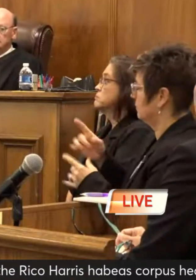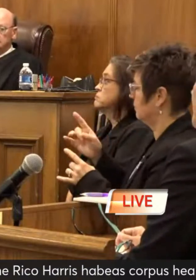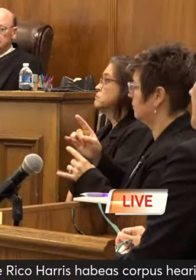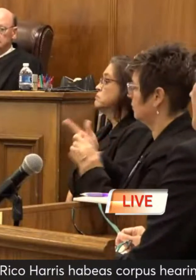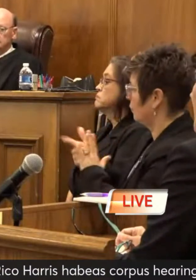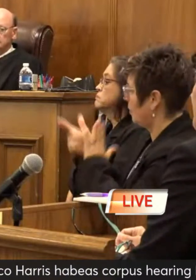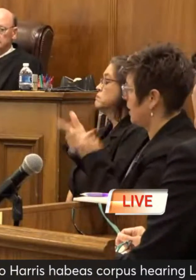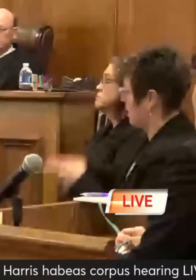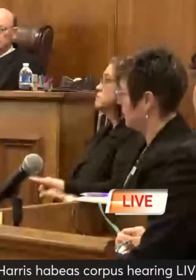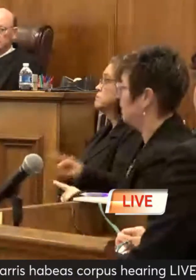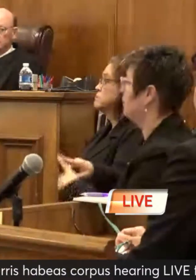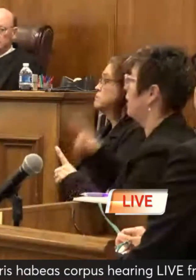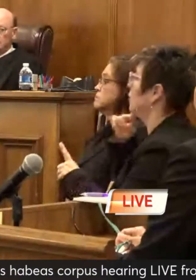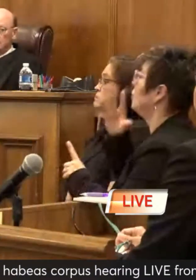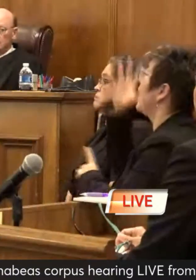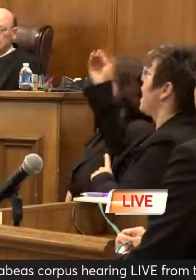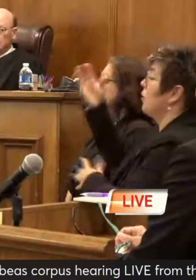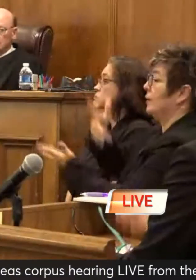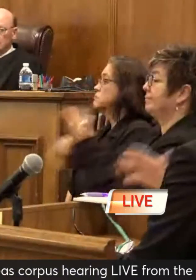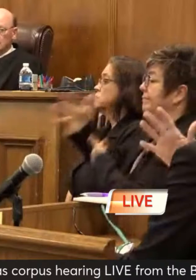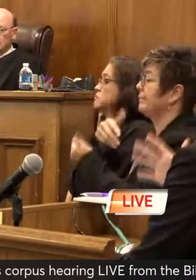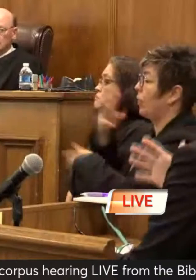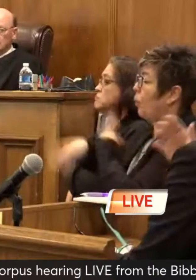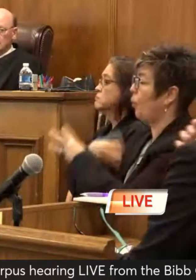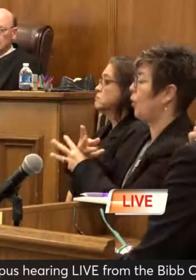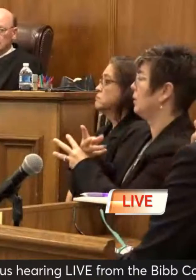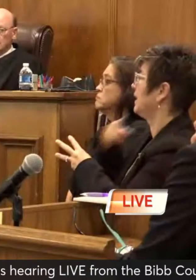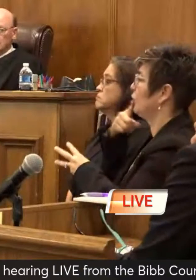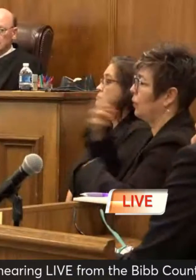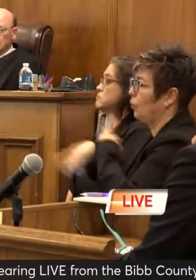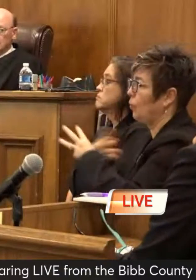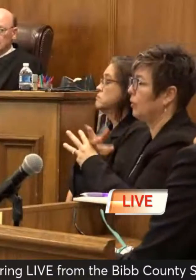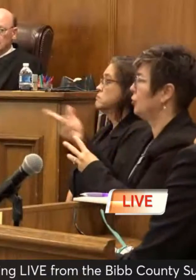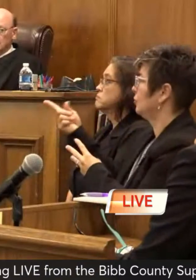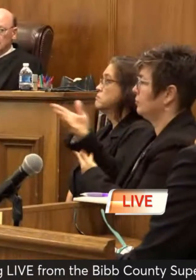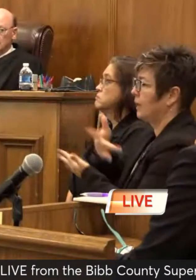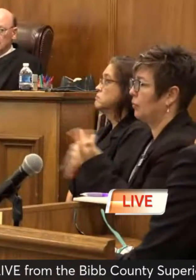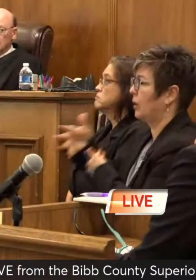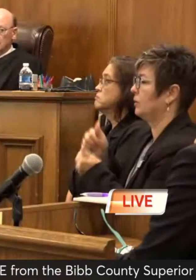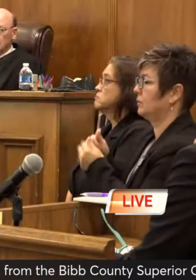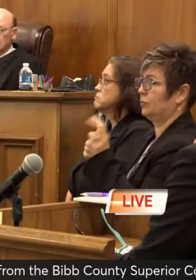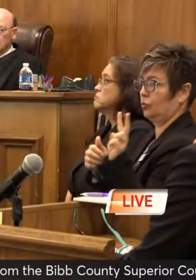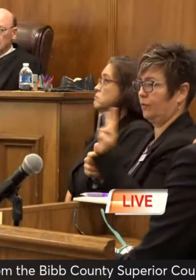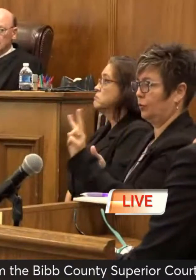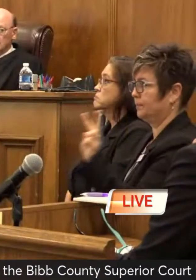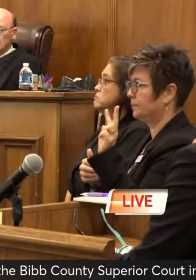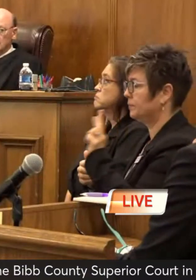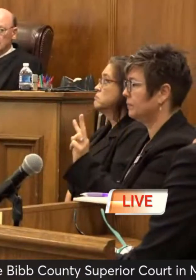and about and you're interacting in the hearing world, are